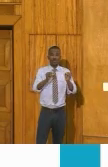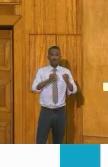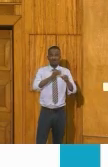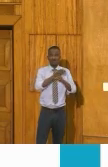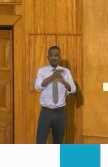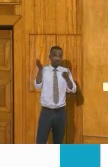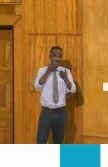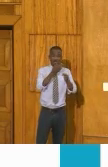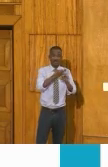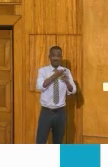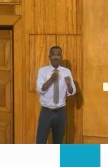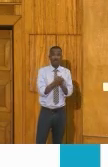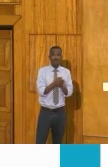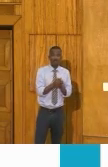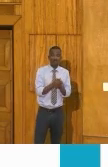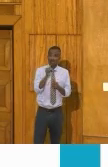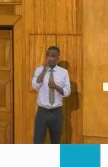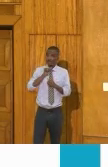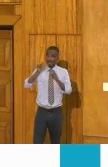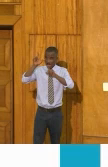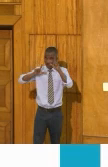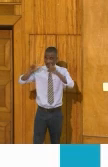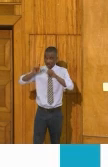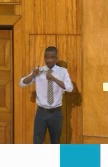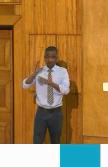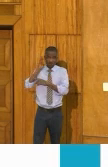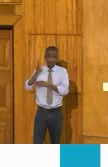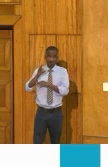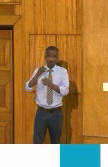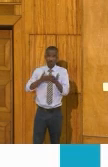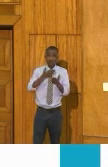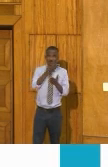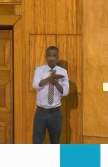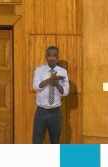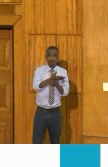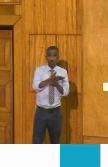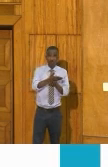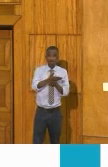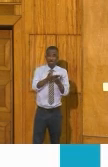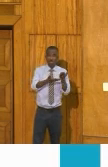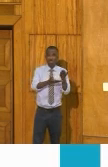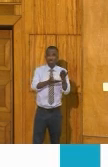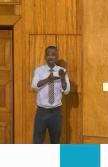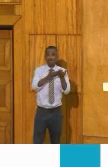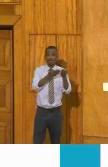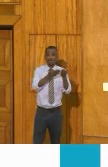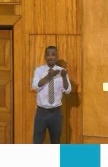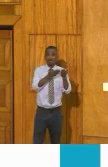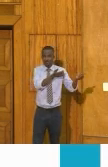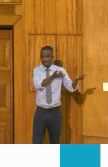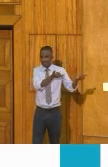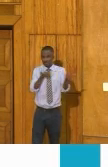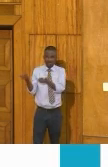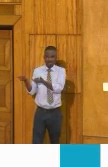the private laboratories will buy at the prevailing market rate. So they do not